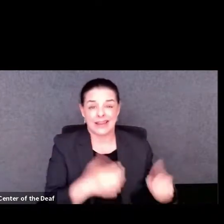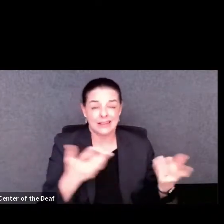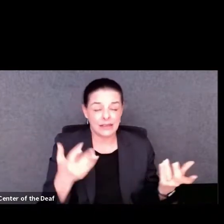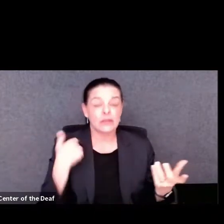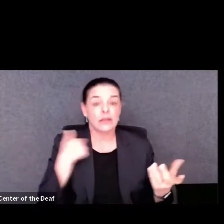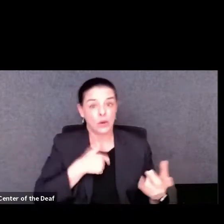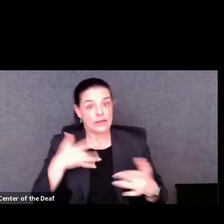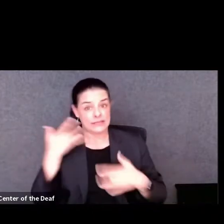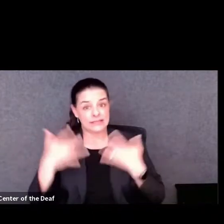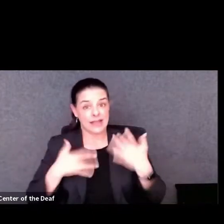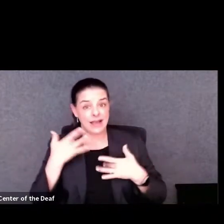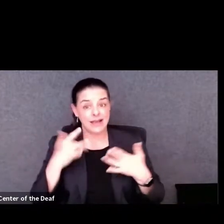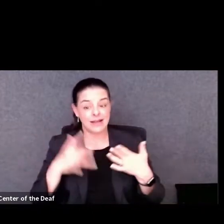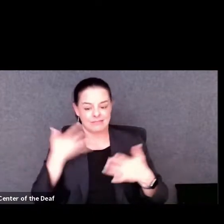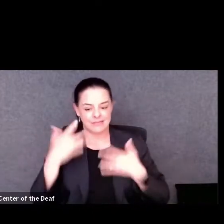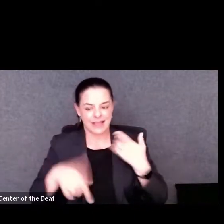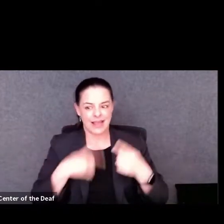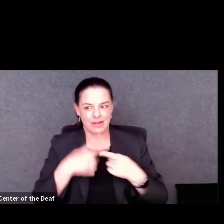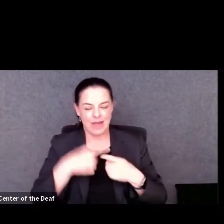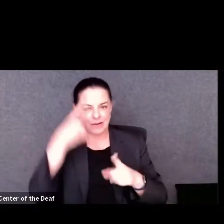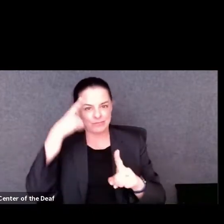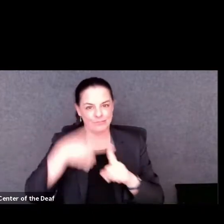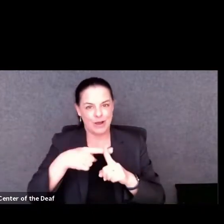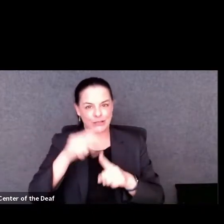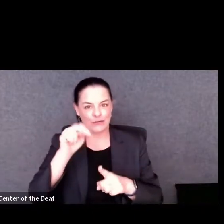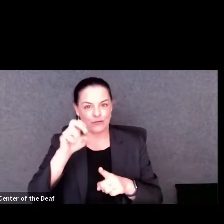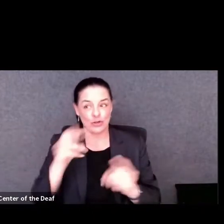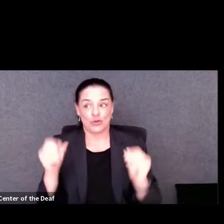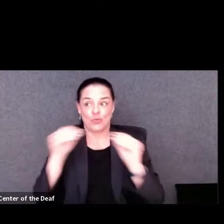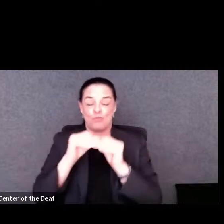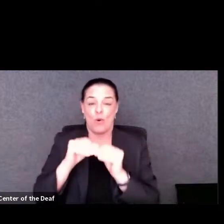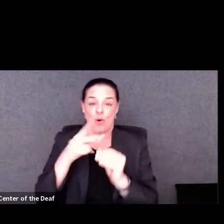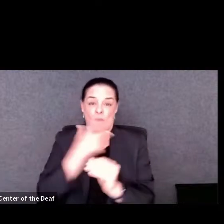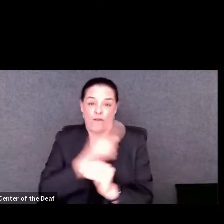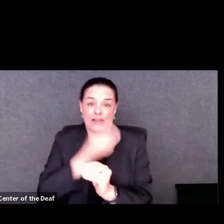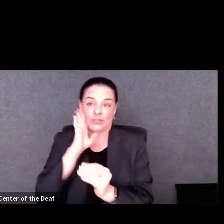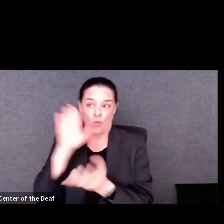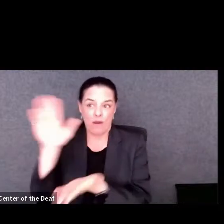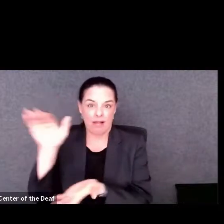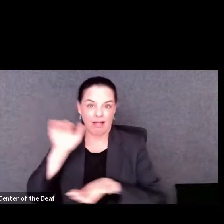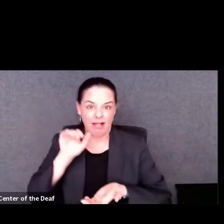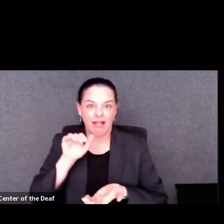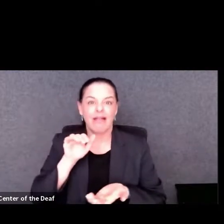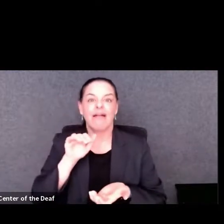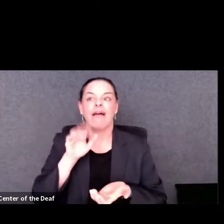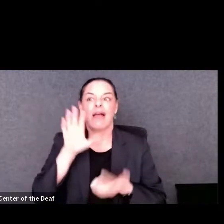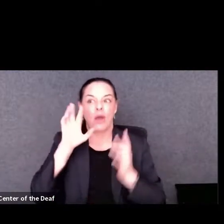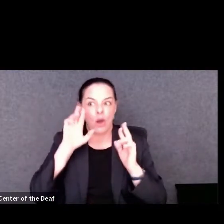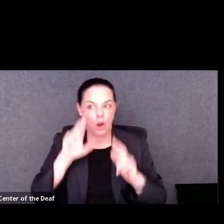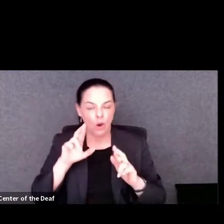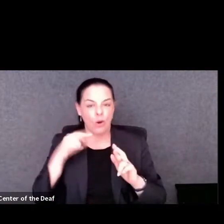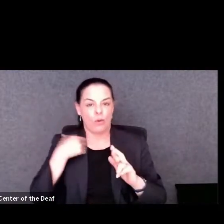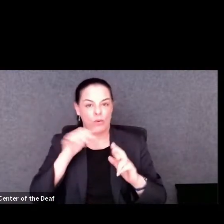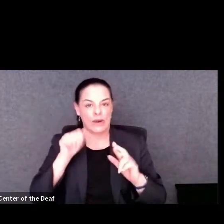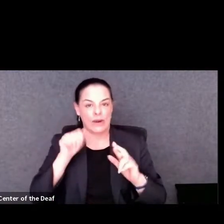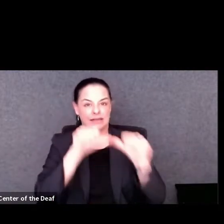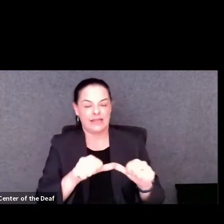we're excited about that. We're excited about the encouraging news of more vaccine coming in, and hope that we can continue to